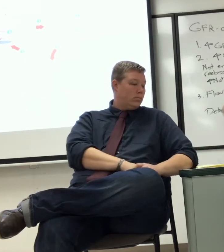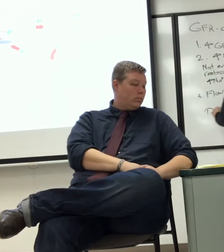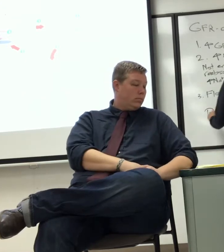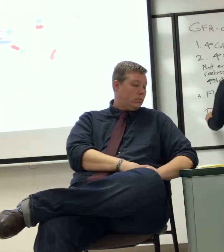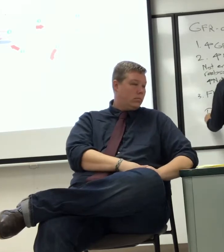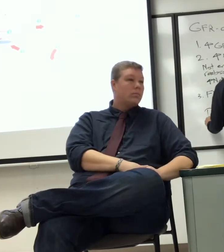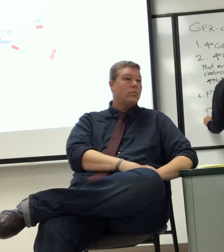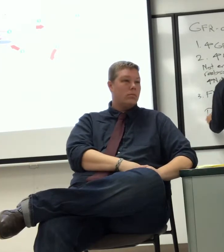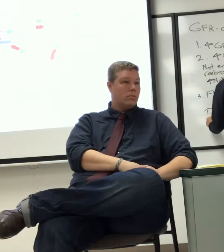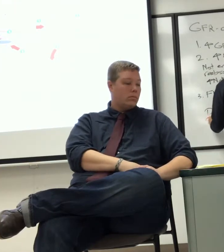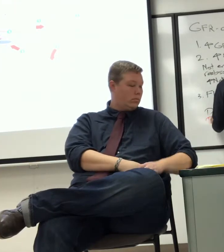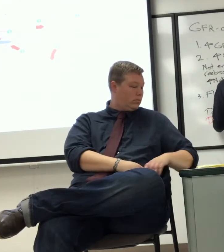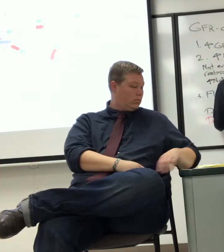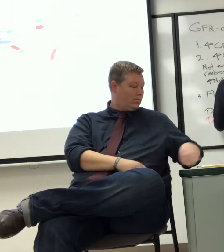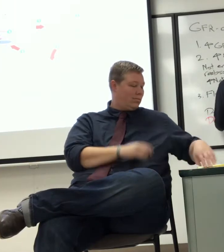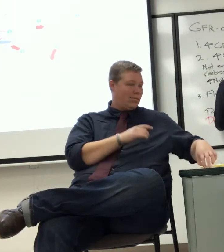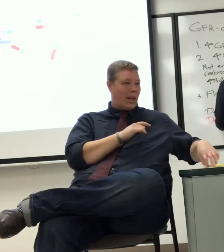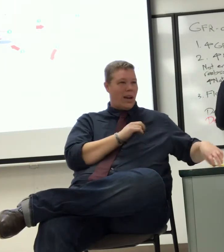So I would just write,